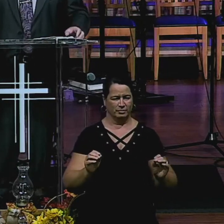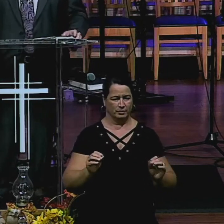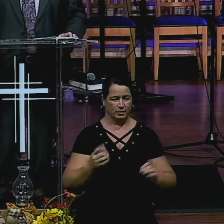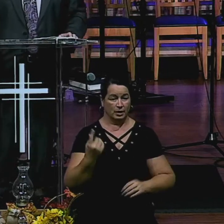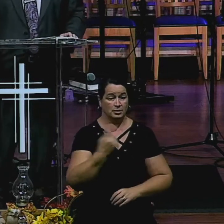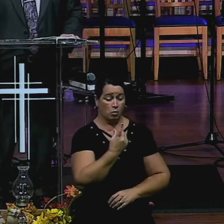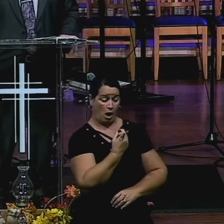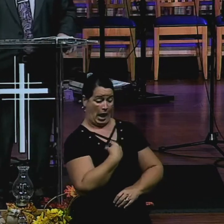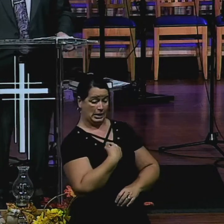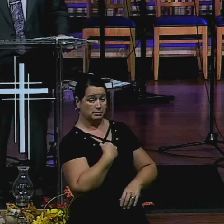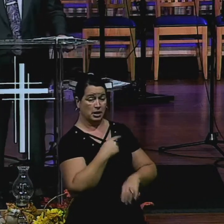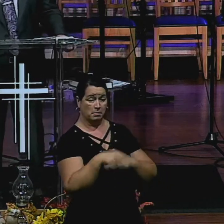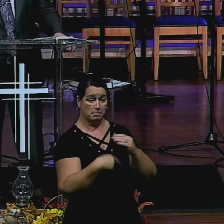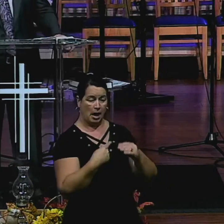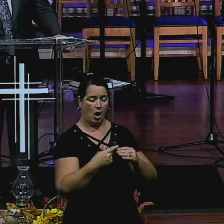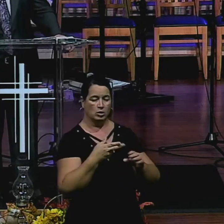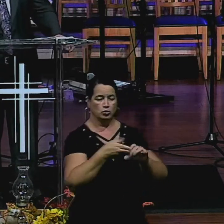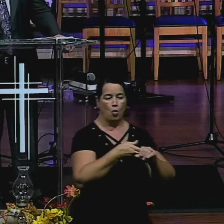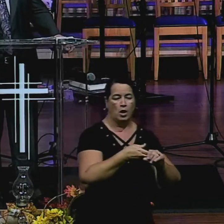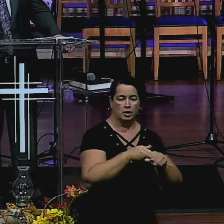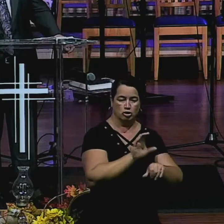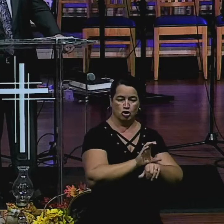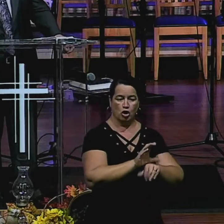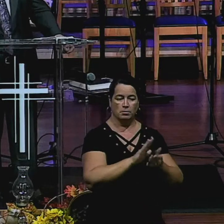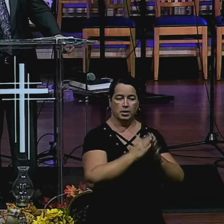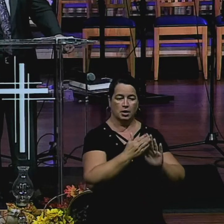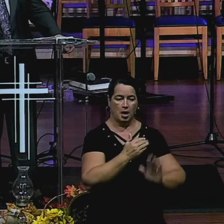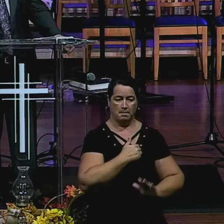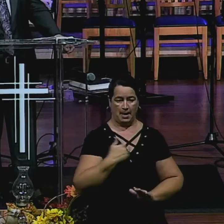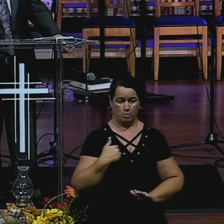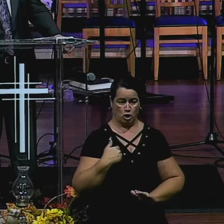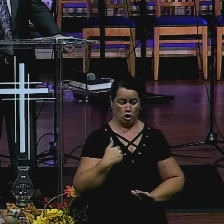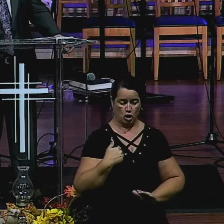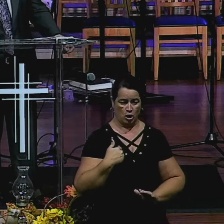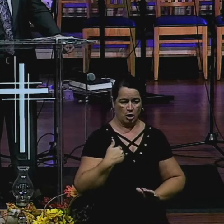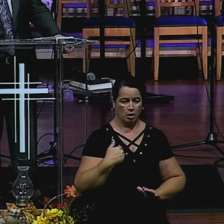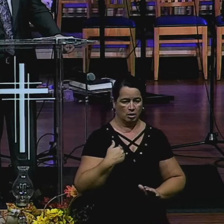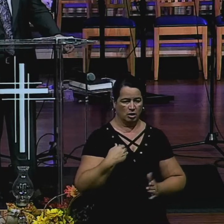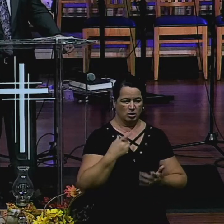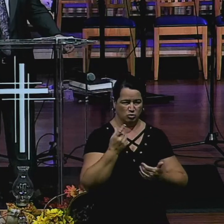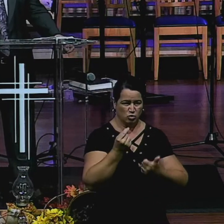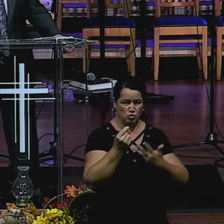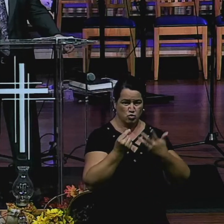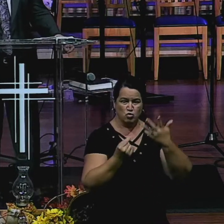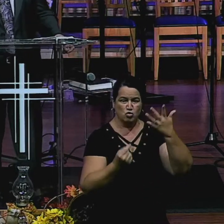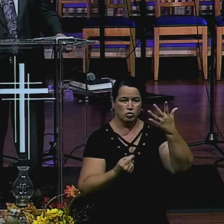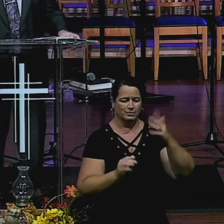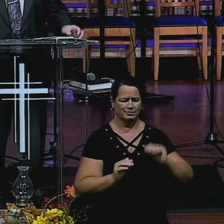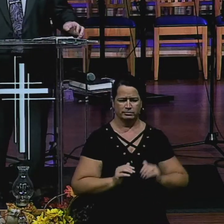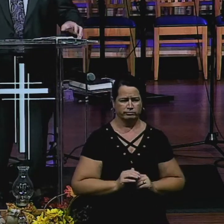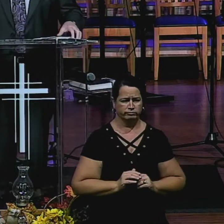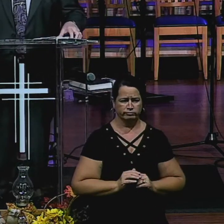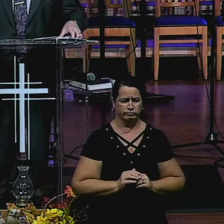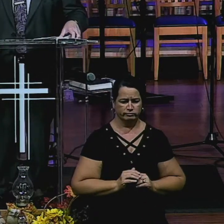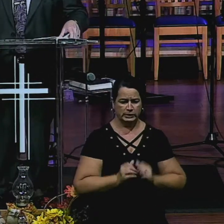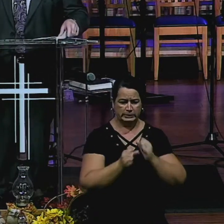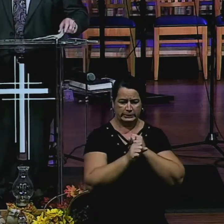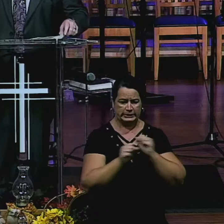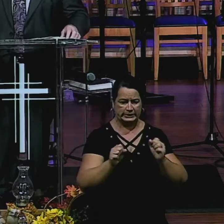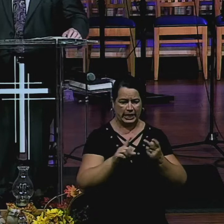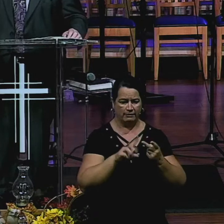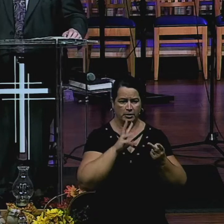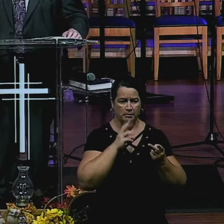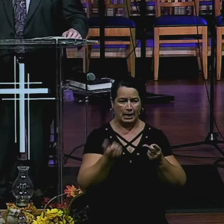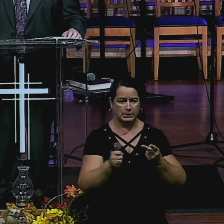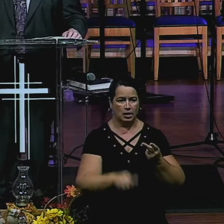this? You got to repent and believe the gospel. And we'd like for you to be baptized. You're still going to be saved even if you don't get baptized, but you may as well go ahead and start obeying him now. And he